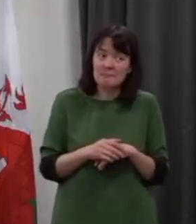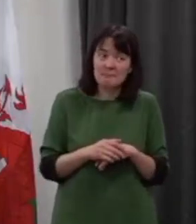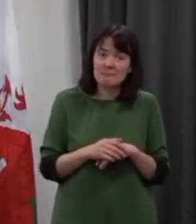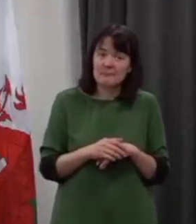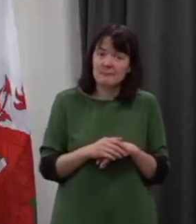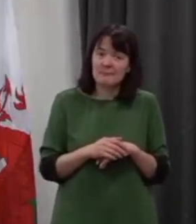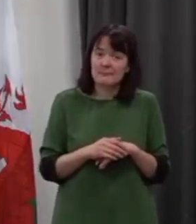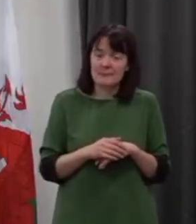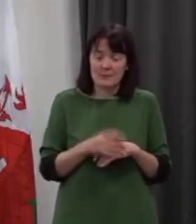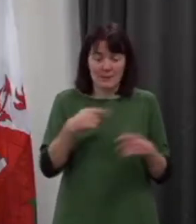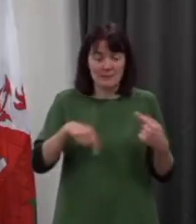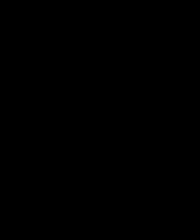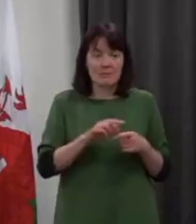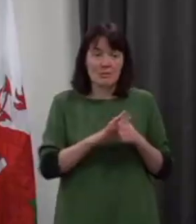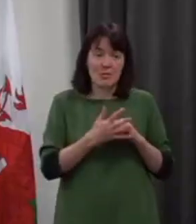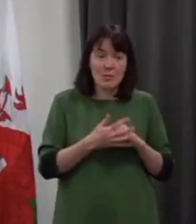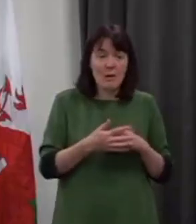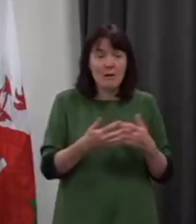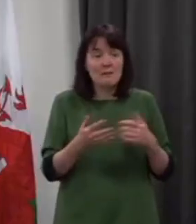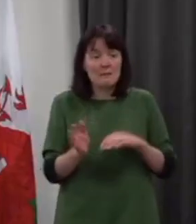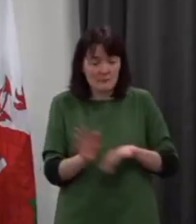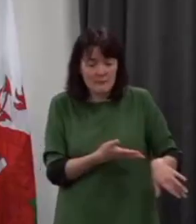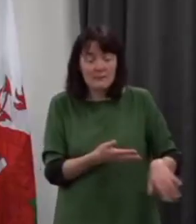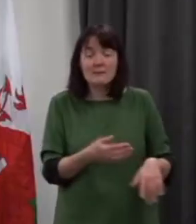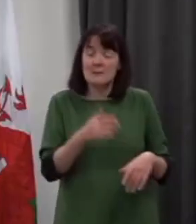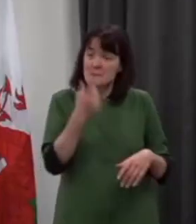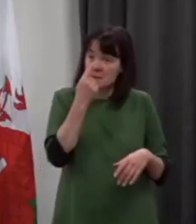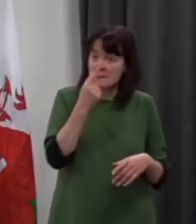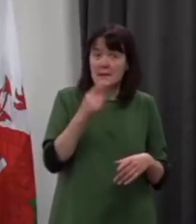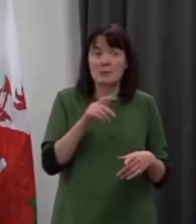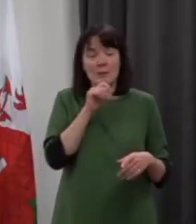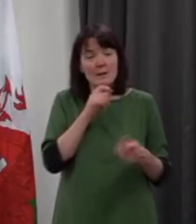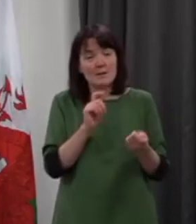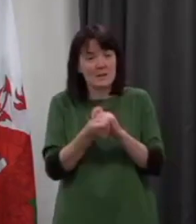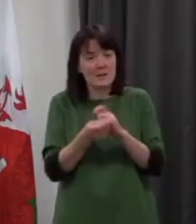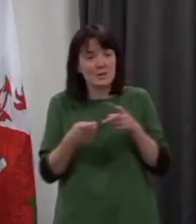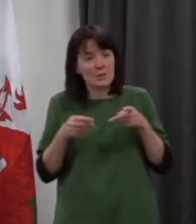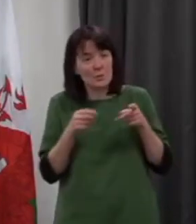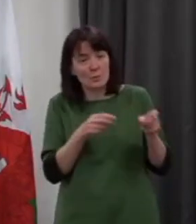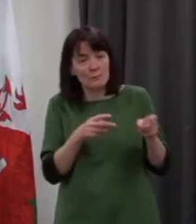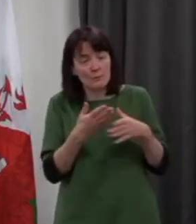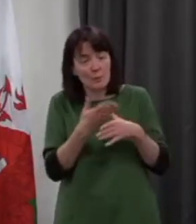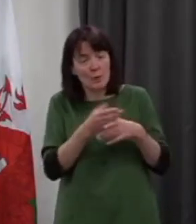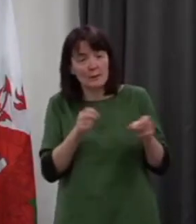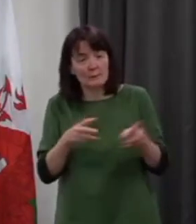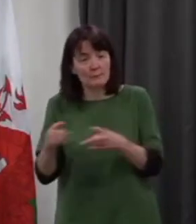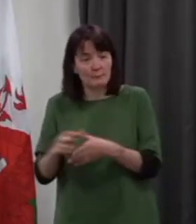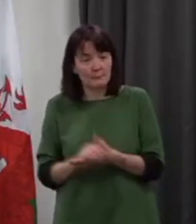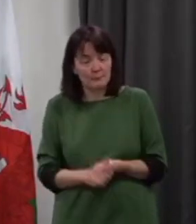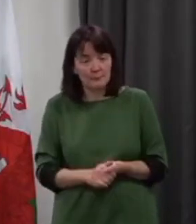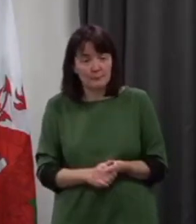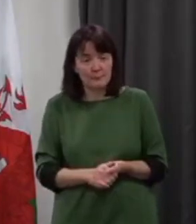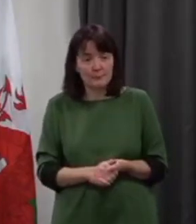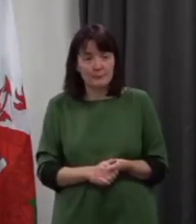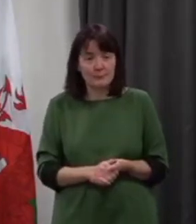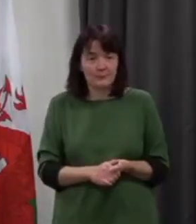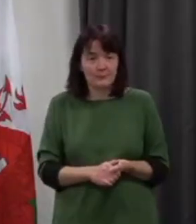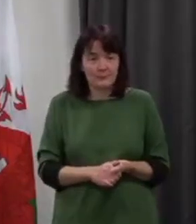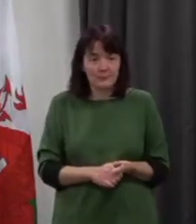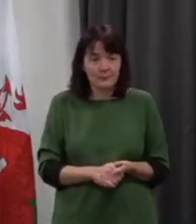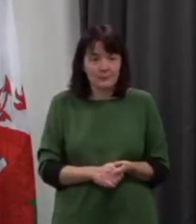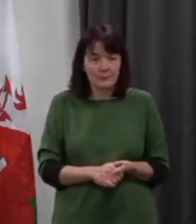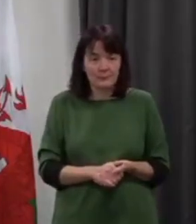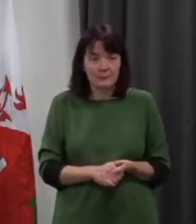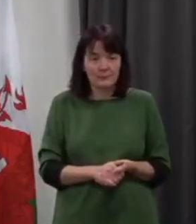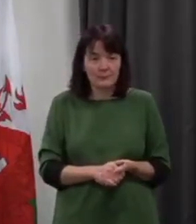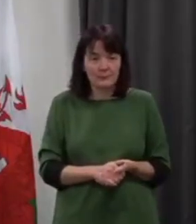finally been resolved. Can I just sort of follow up on that really quickly? Just on the priority testing, obviously, as you say, you received the test. Is that reserved only